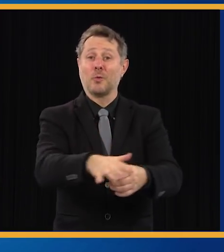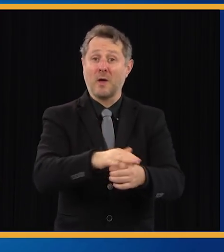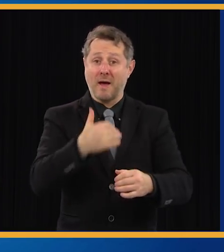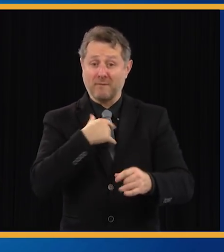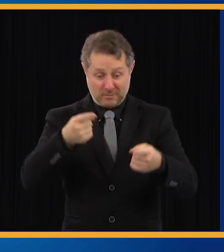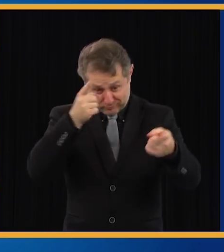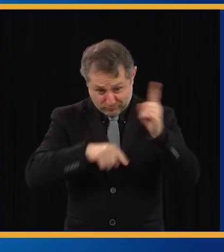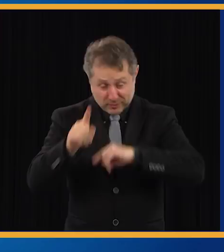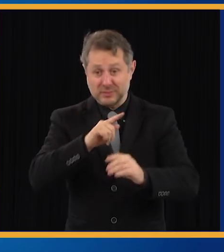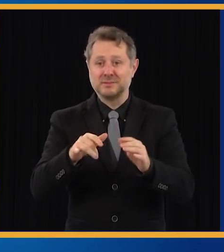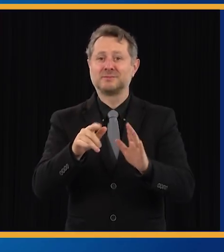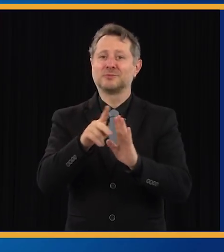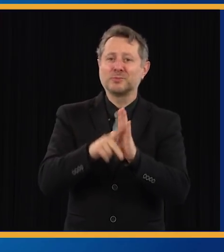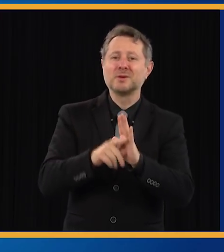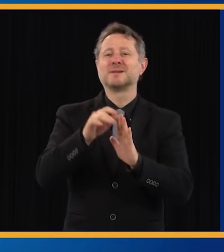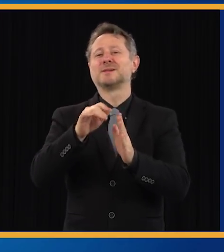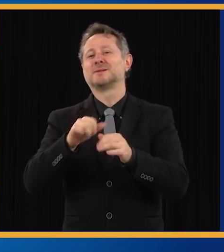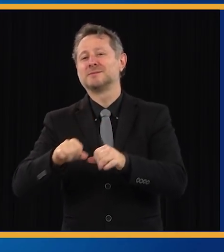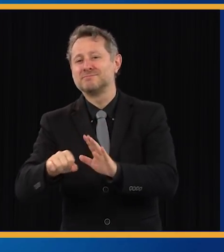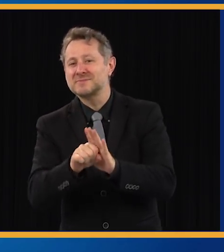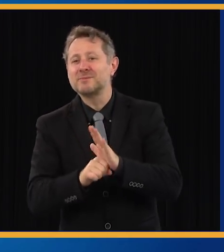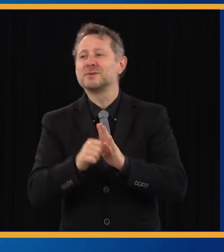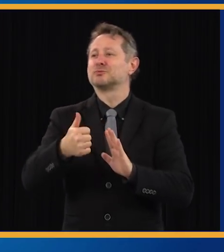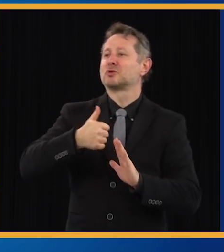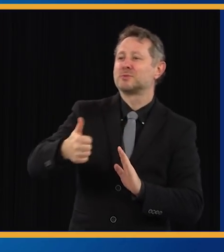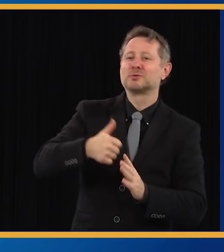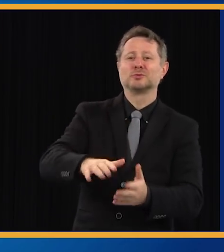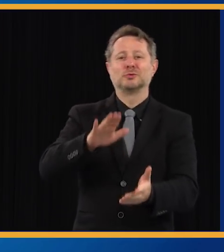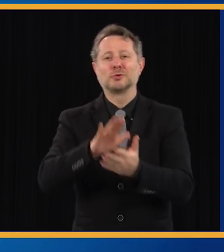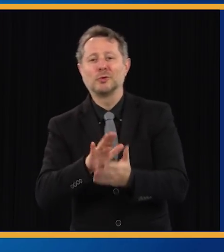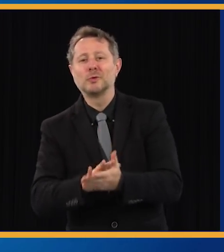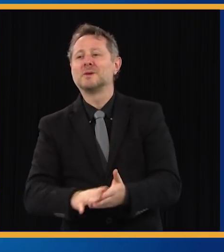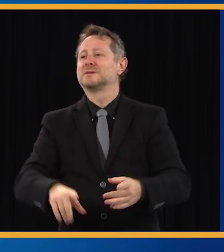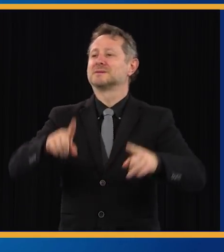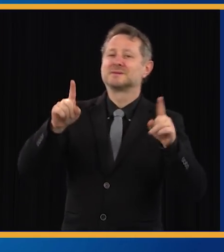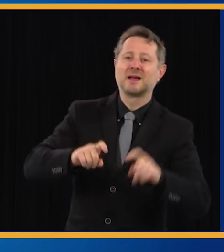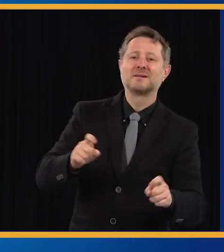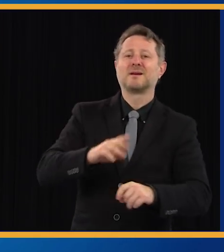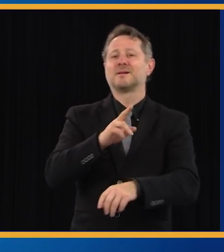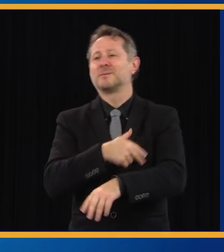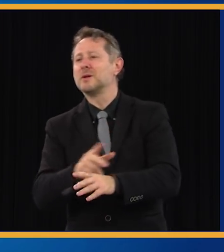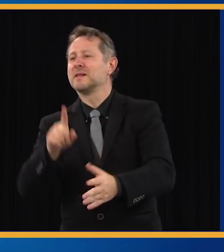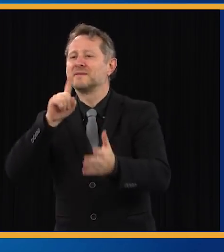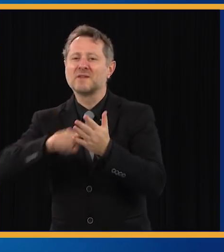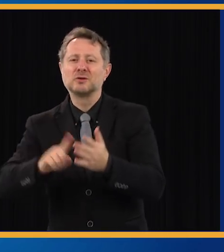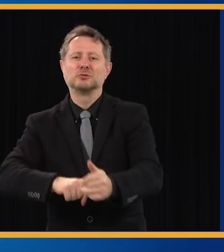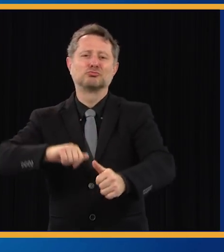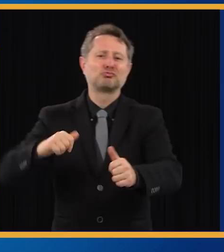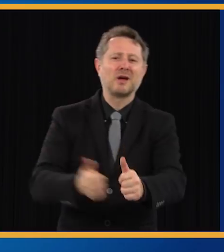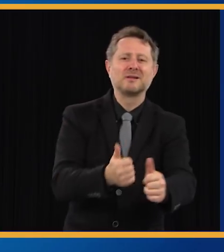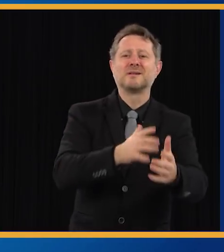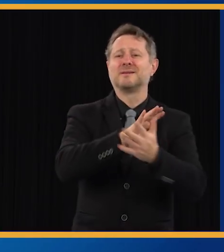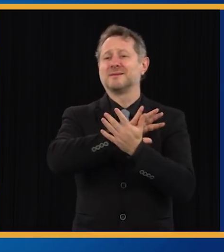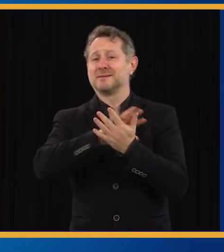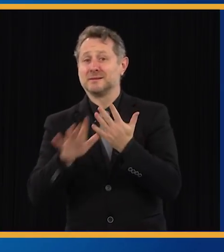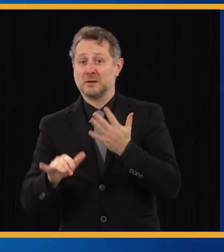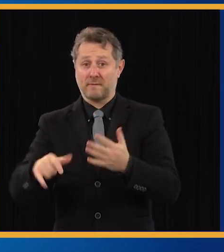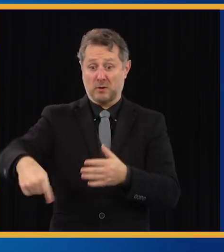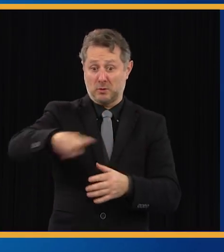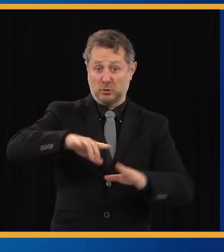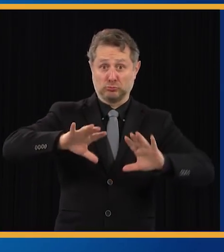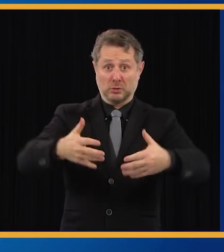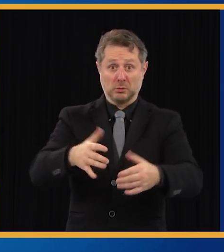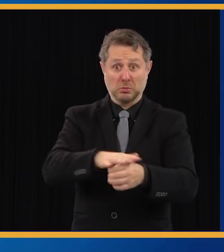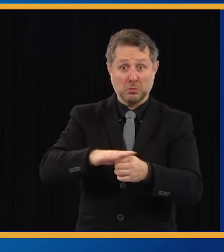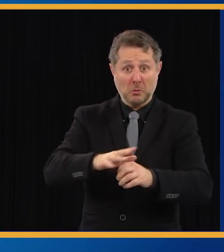schools, when it comes to transportation, when it comes to testing, when it comes to tracing. And that region's plan has to fit in